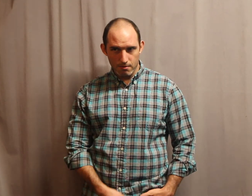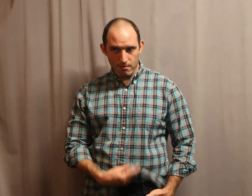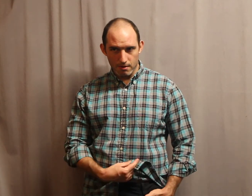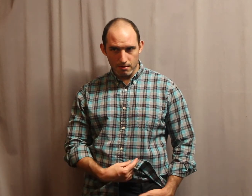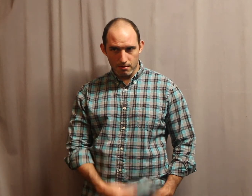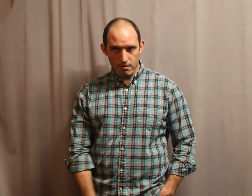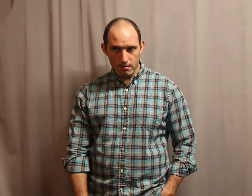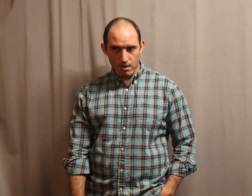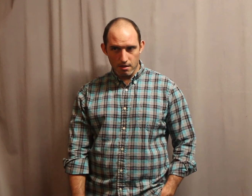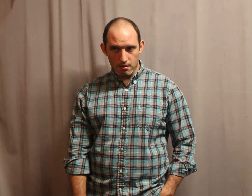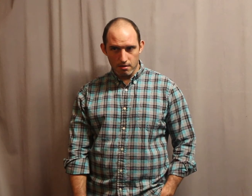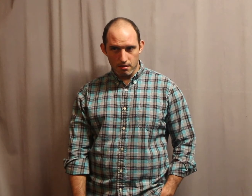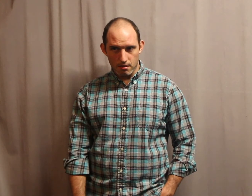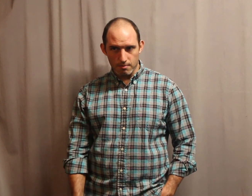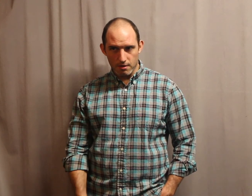I can't really see that shit. Right. Doesn't matter.